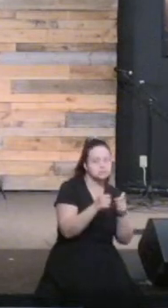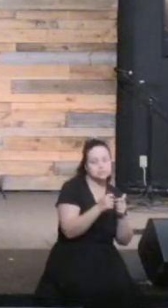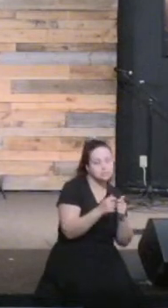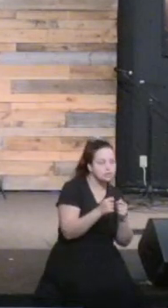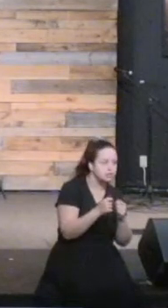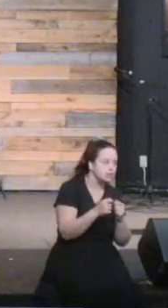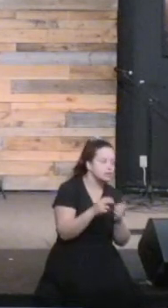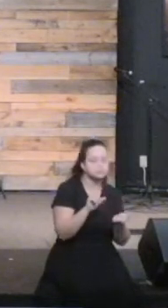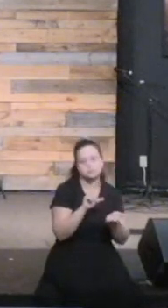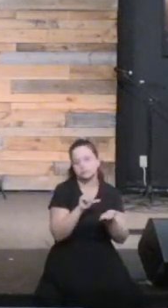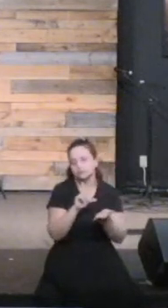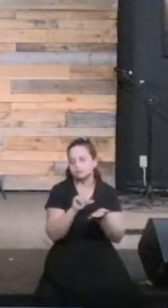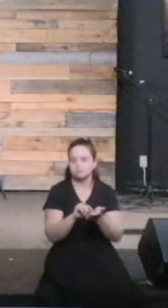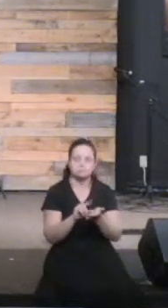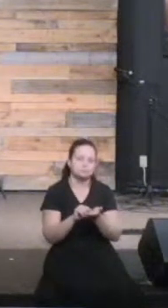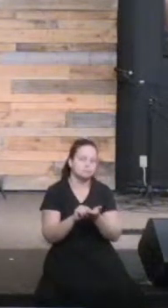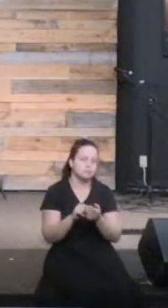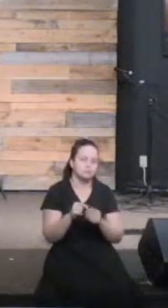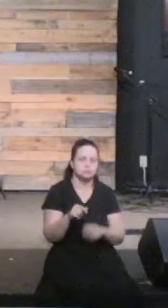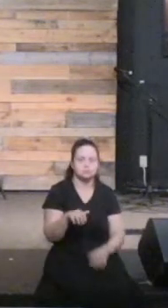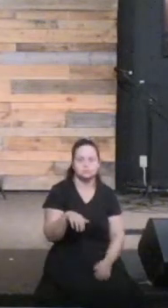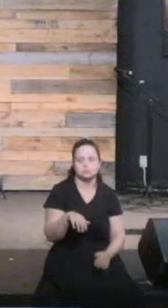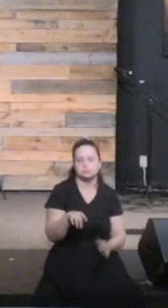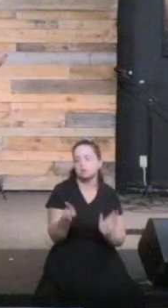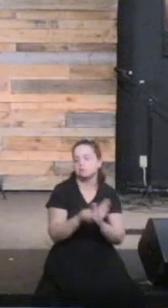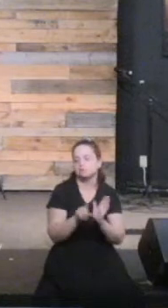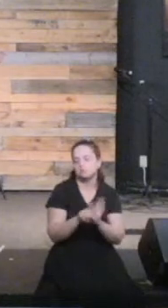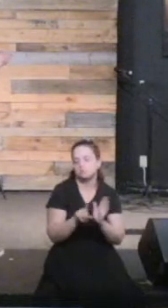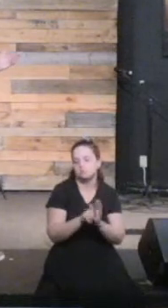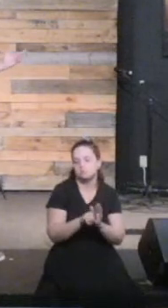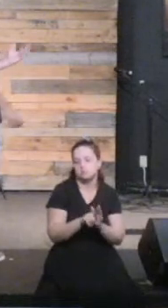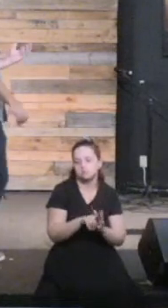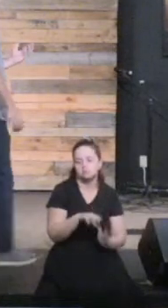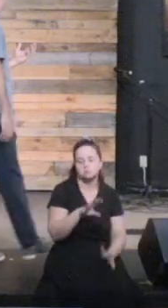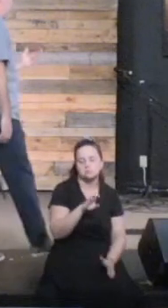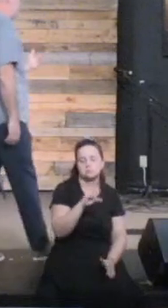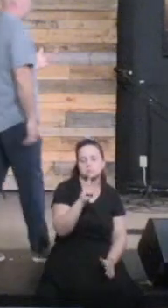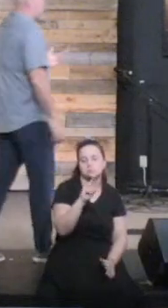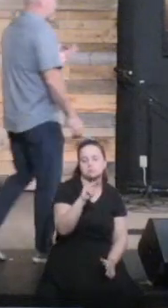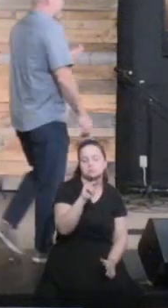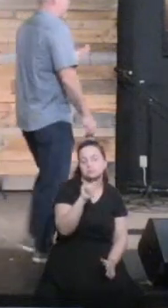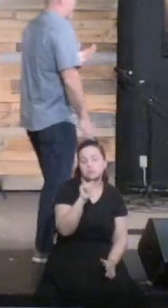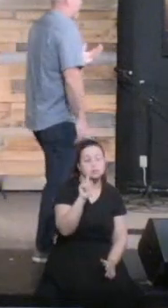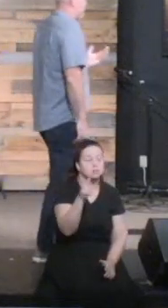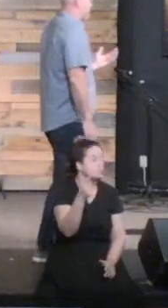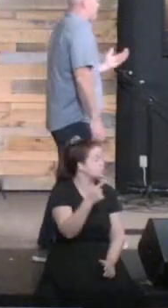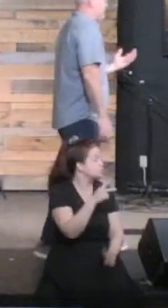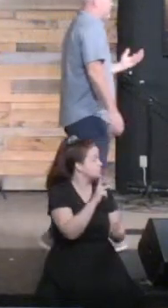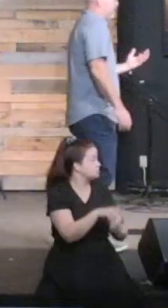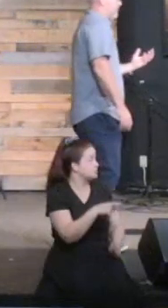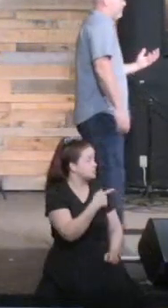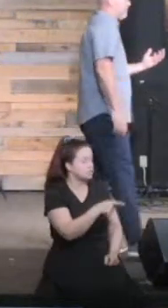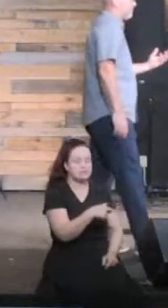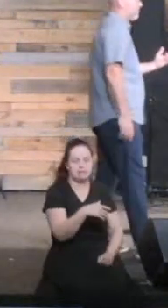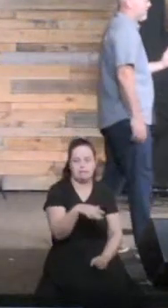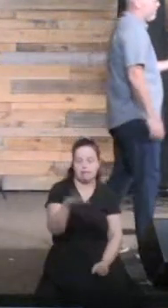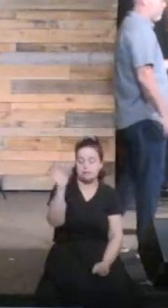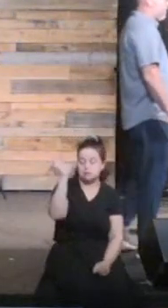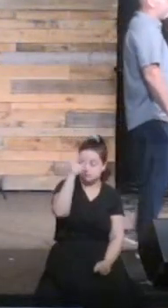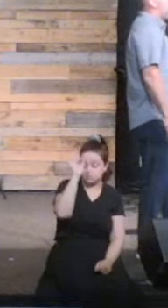bulletins you know alerts Edna's the only one that goes I have no idea what you're talking about